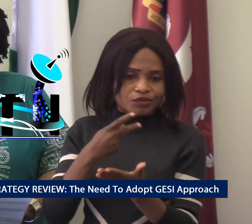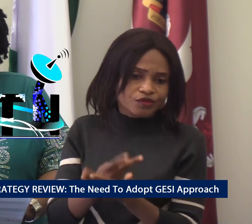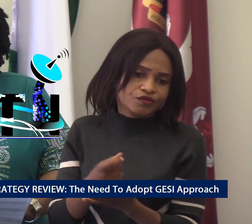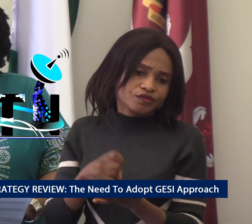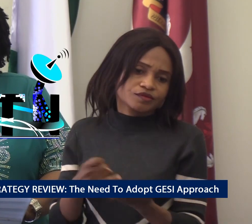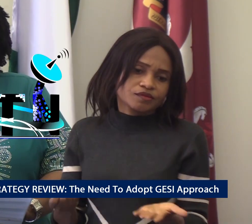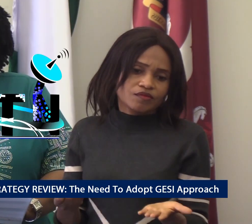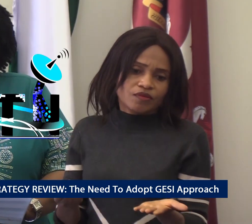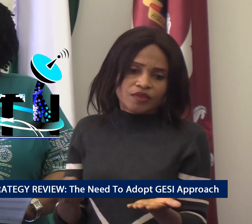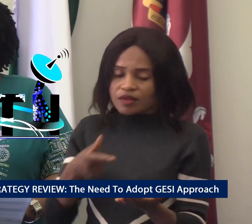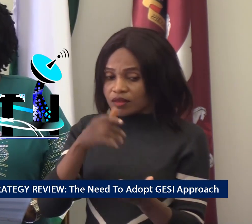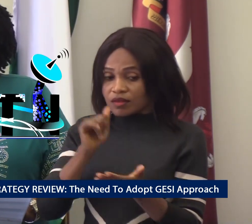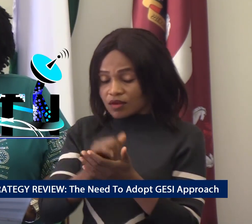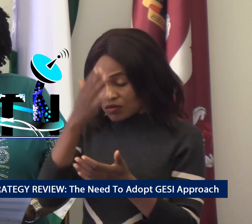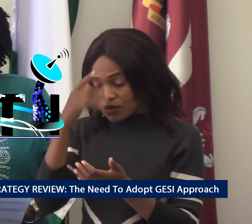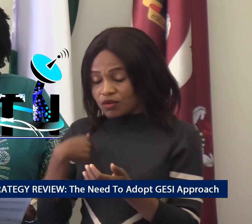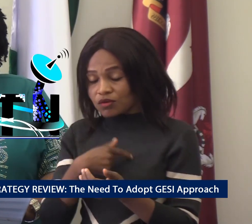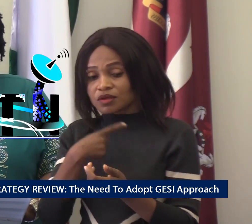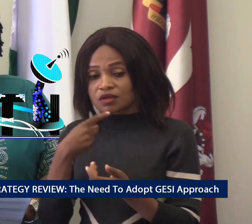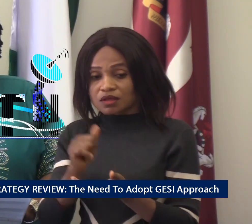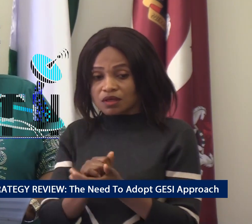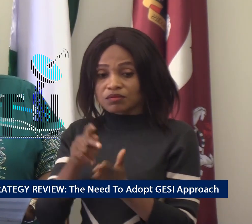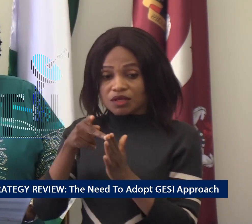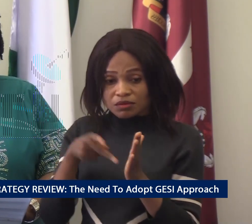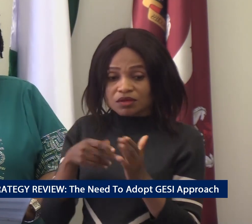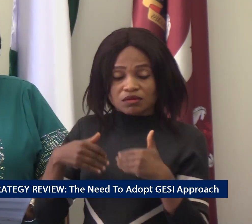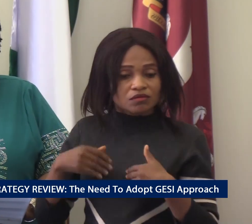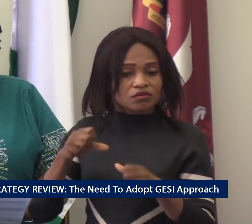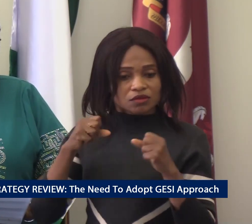And that's why we say Parliament holds the ace, because you have the power of the purse.